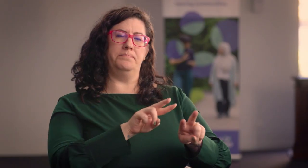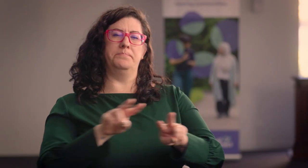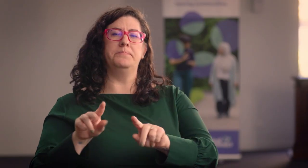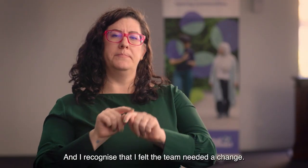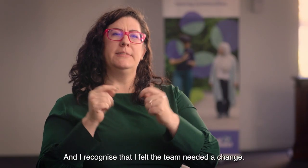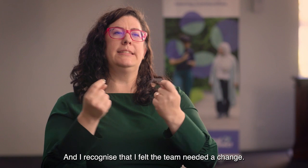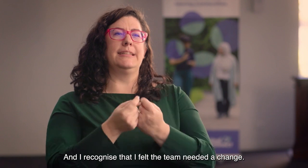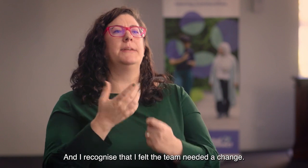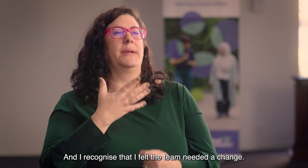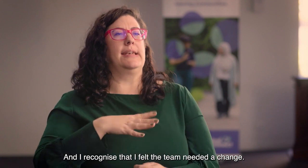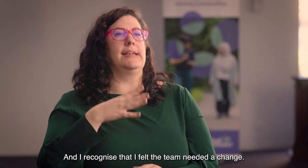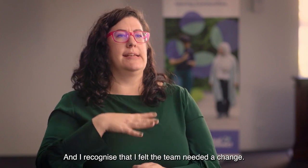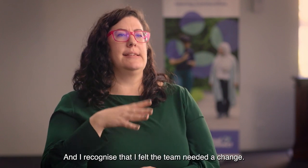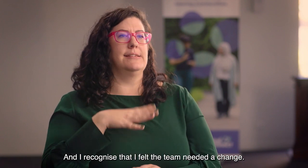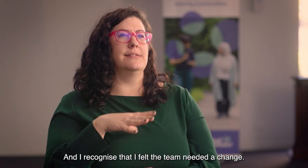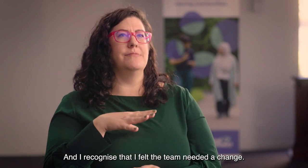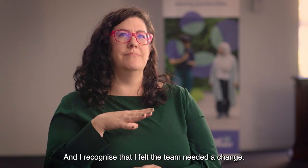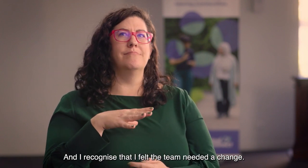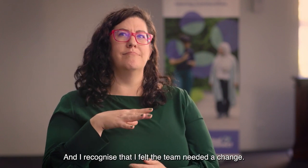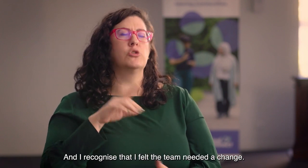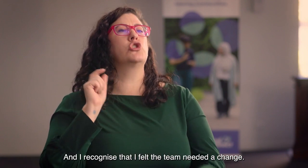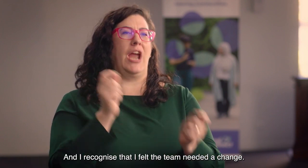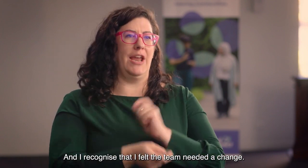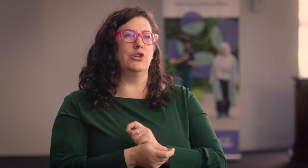And I recognized that I felt the team needed a change.